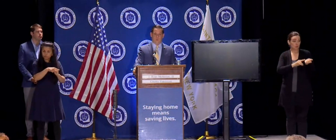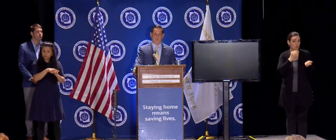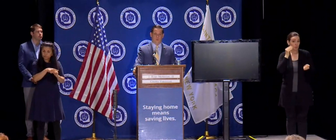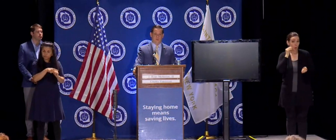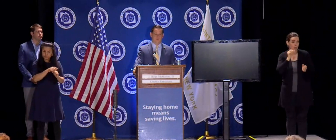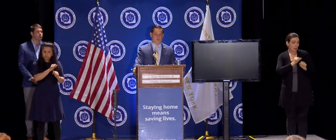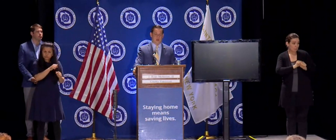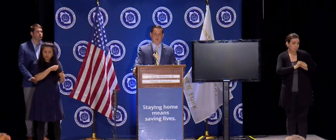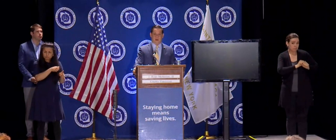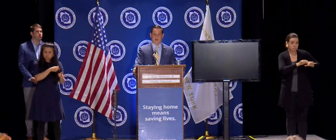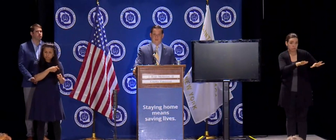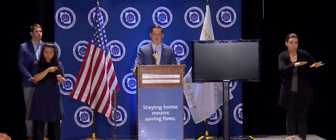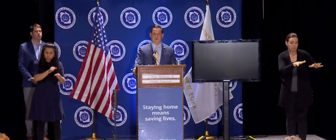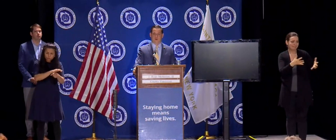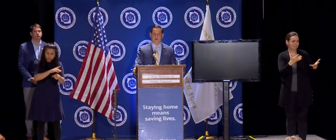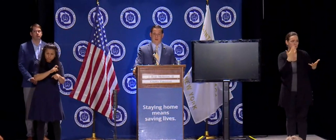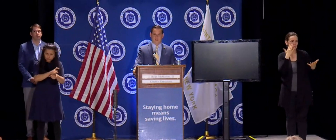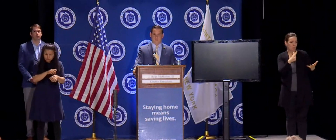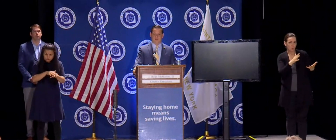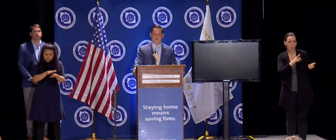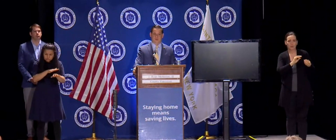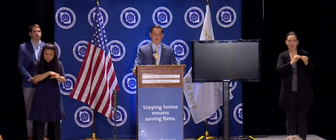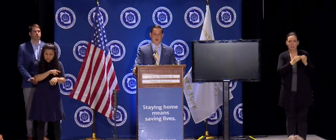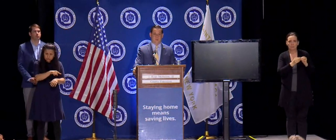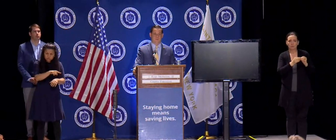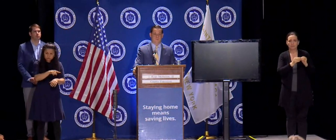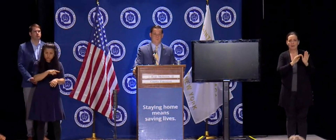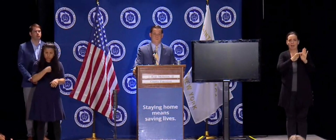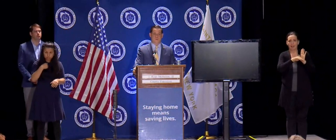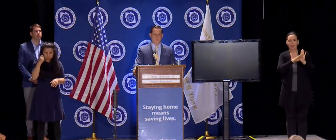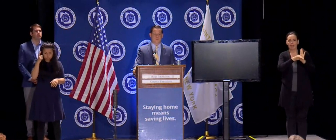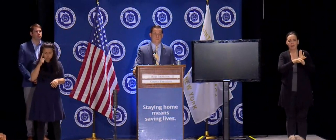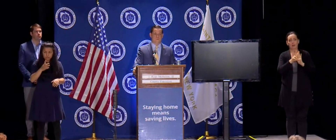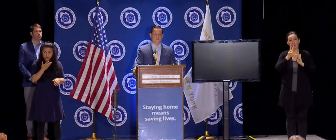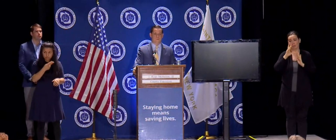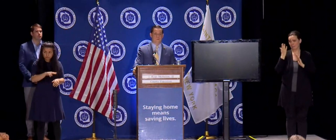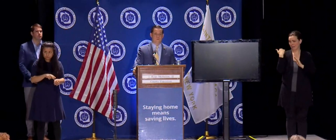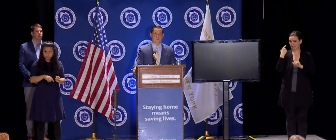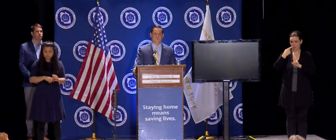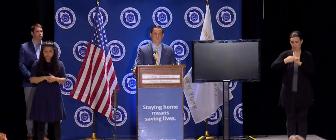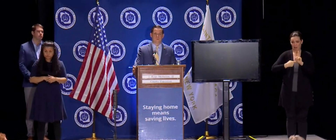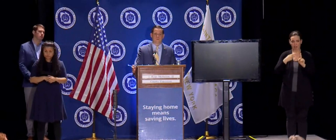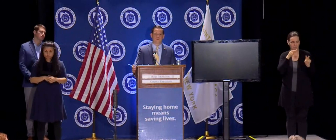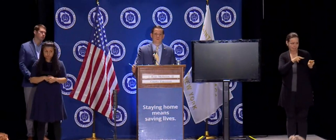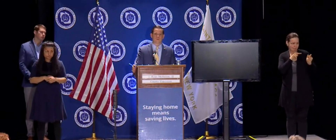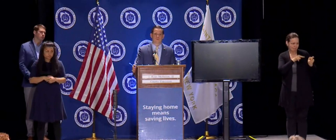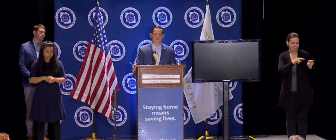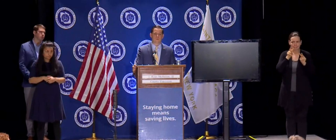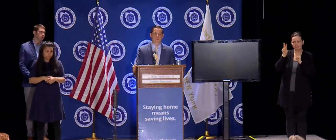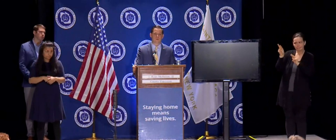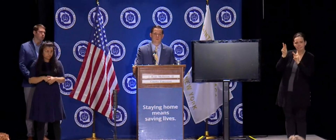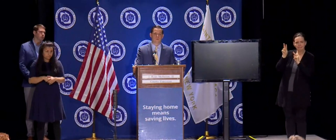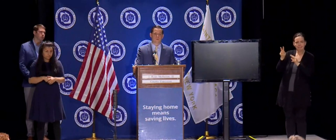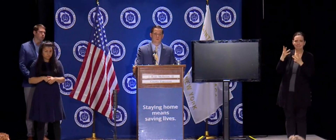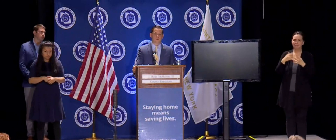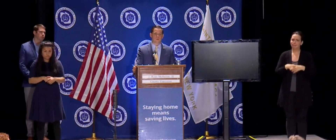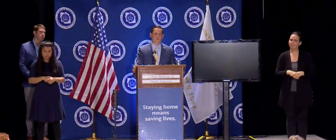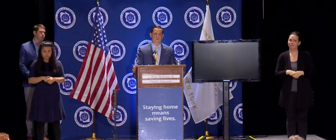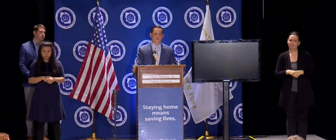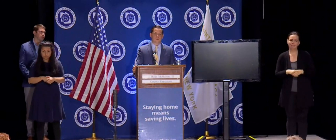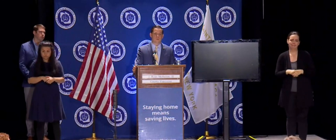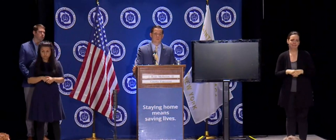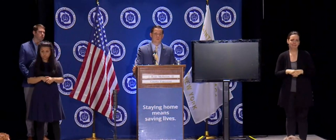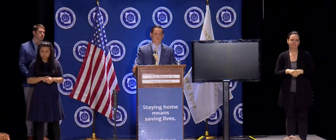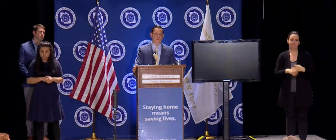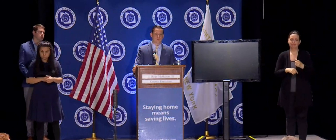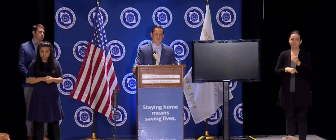And we've talked about that for over 30 days that this was gonna happen. Can you confirm if there were 12 more previously unknown